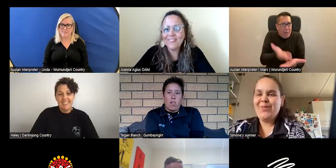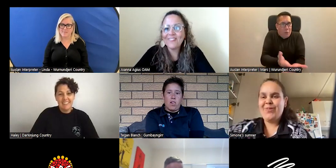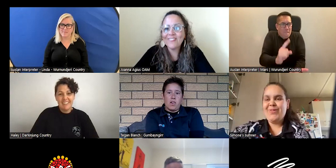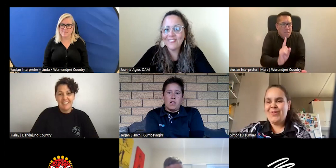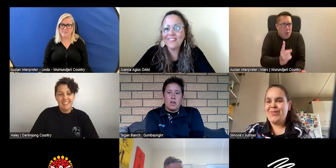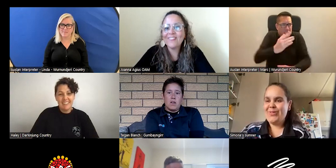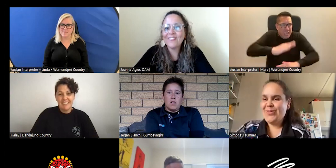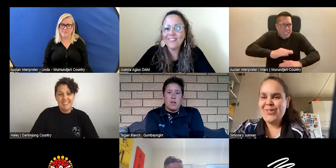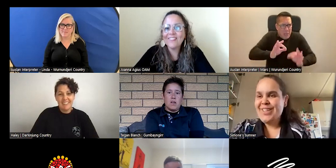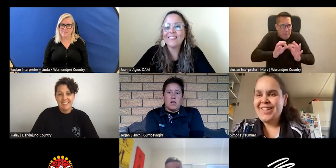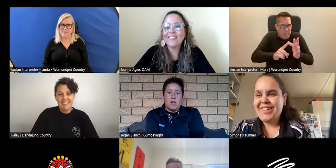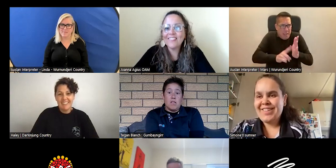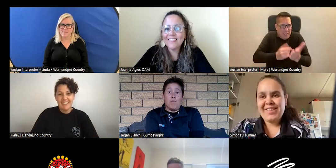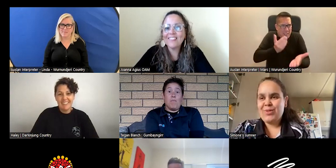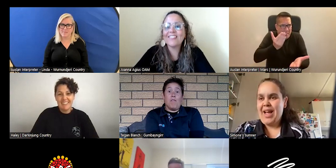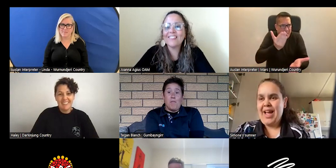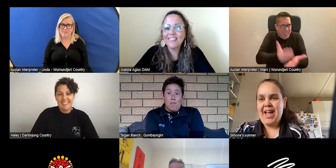bill was being tabled in the country.